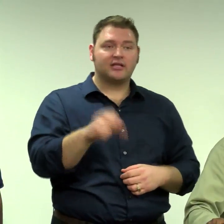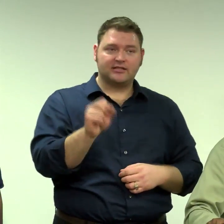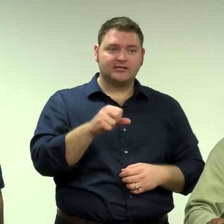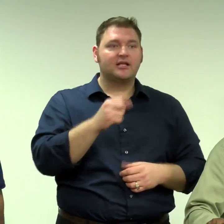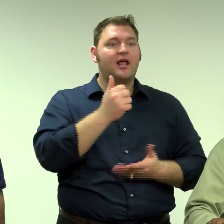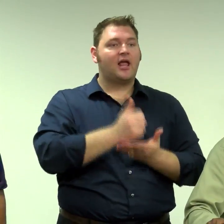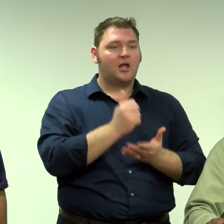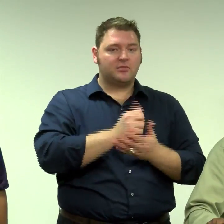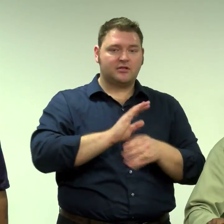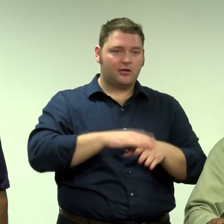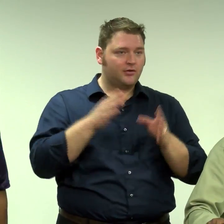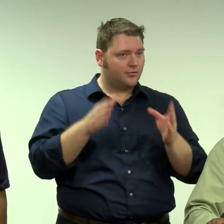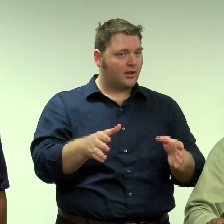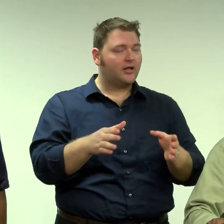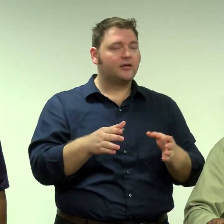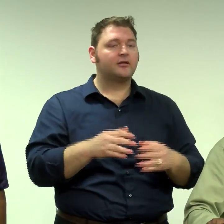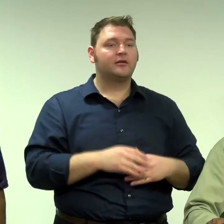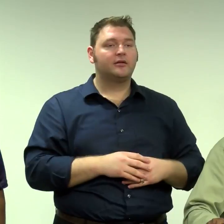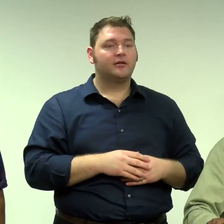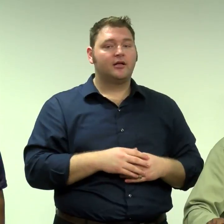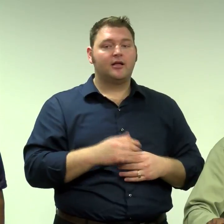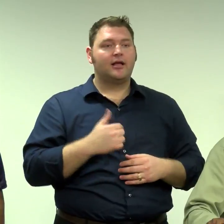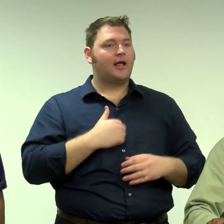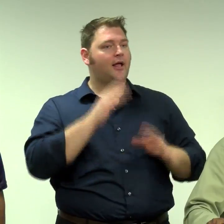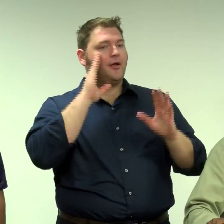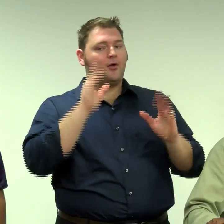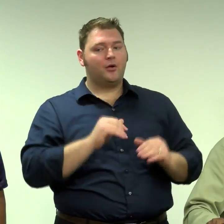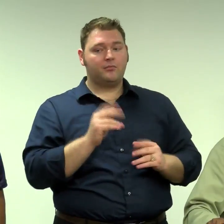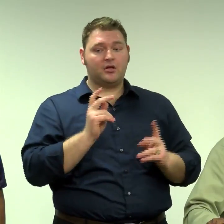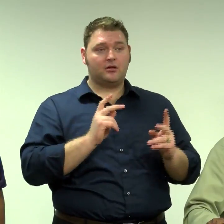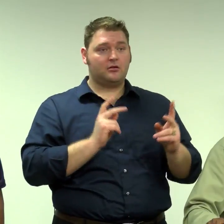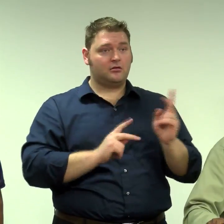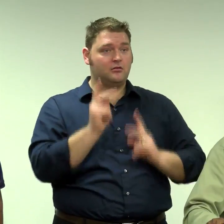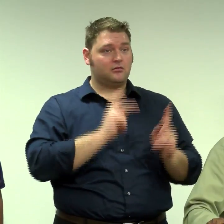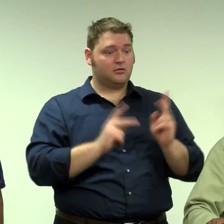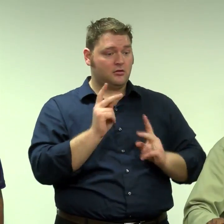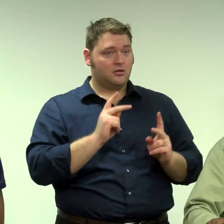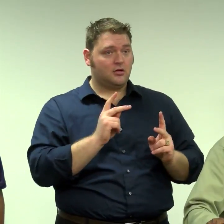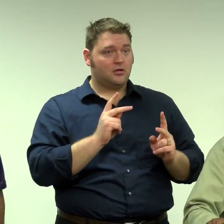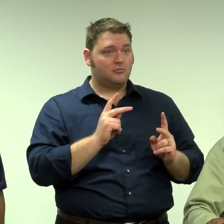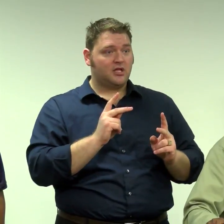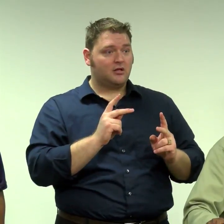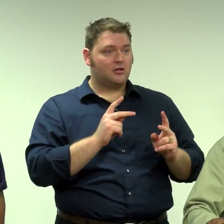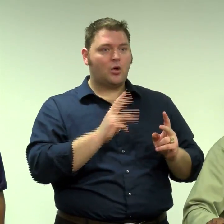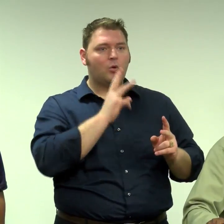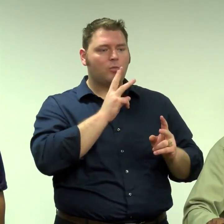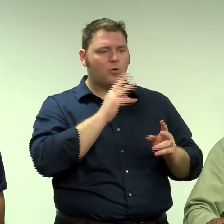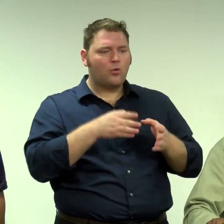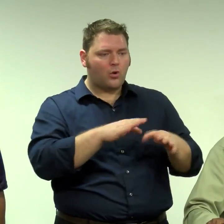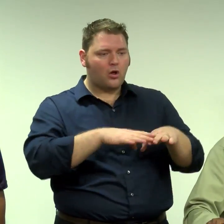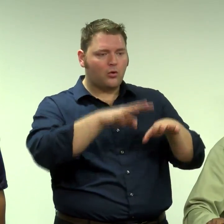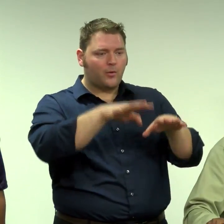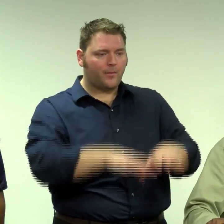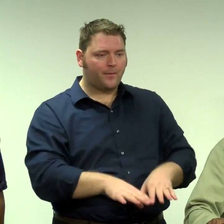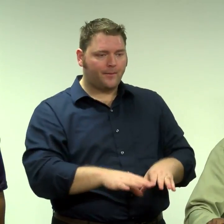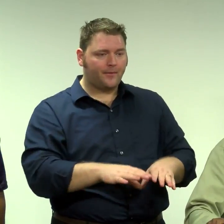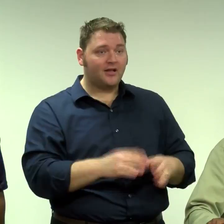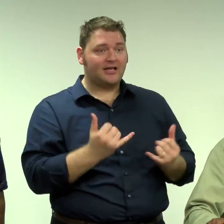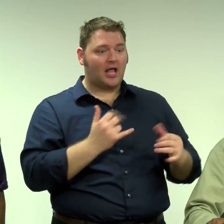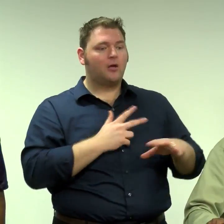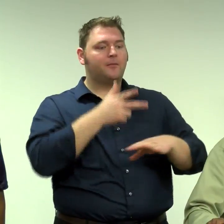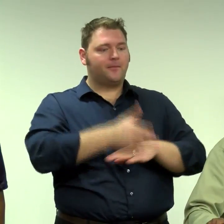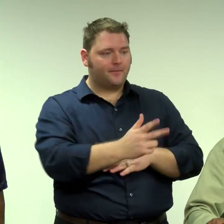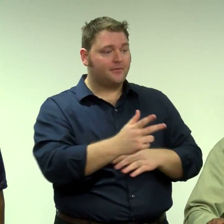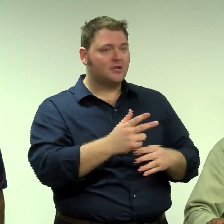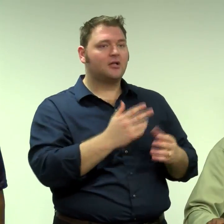coming. It is my hope that as more streets become passable, that grocery stores and others will soon start to reopen. That's my hope. I